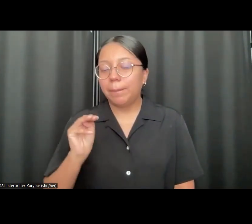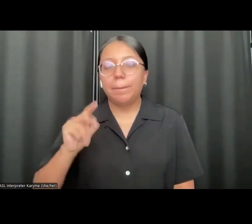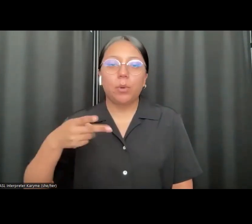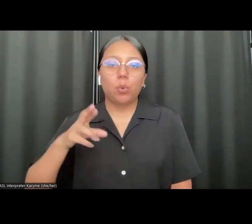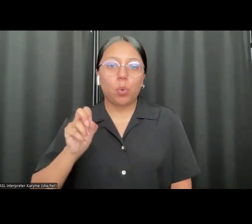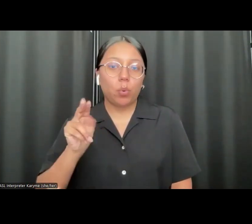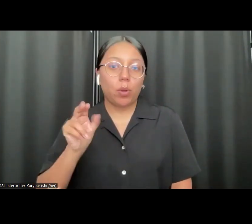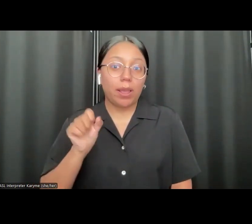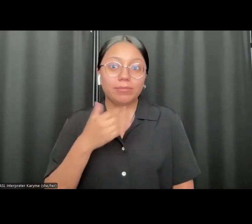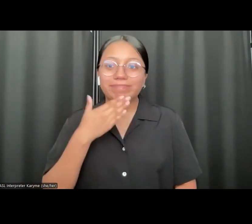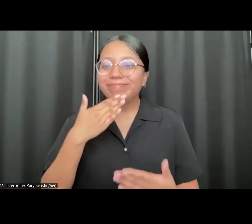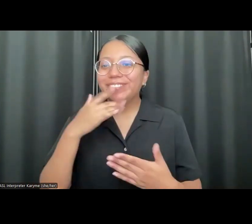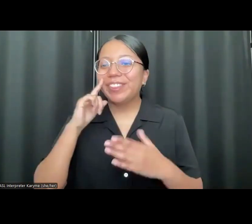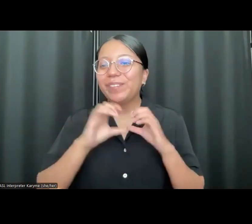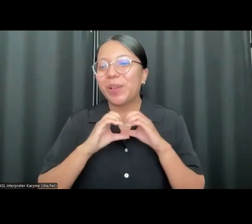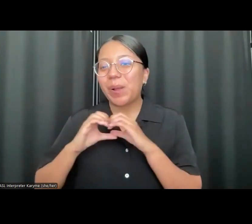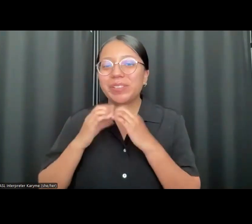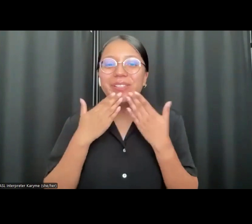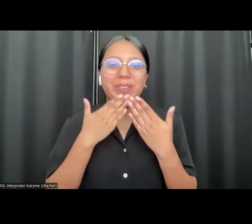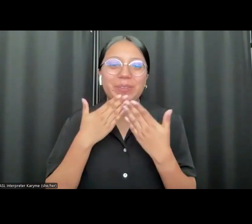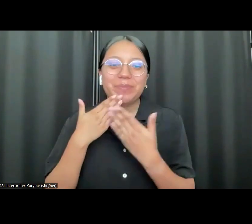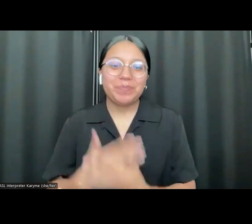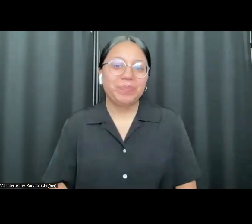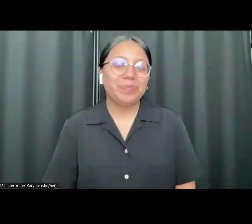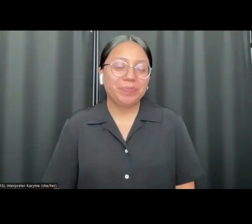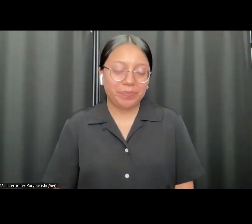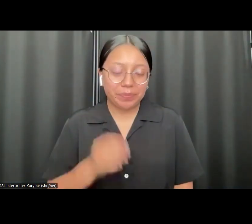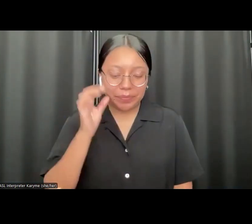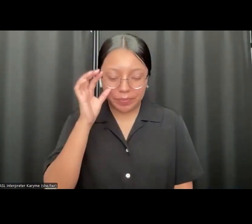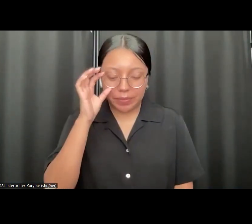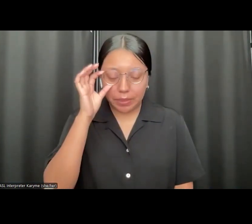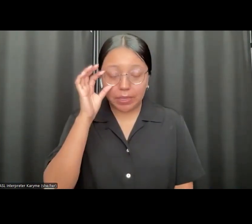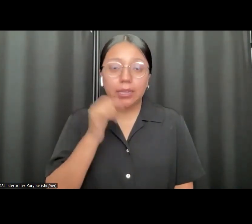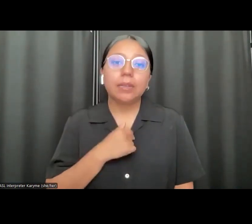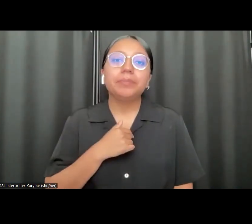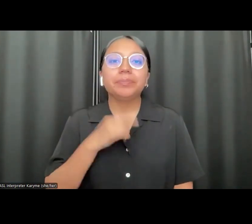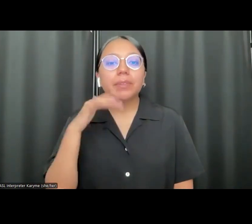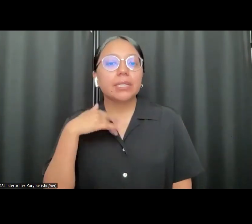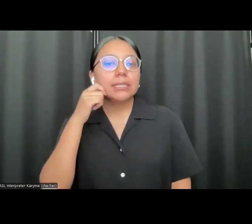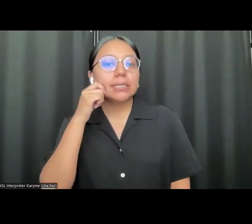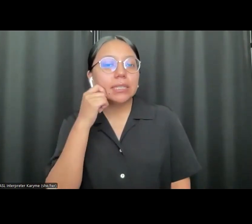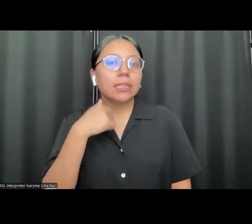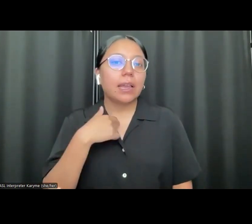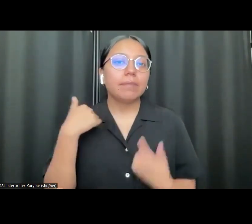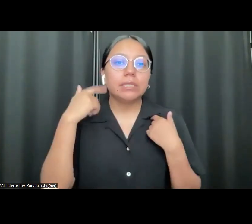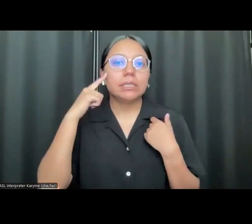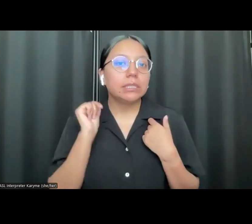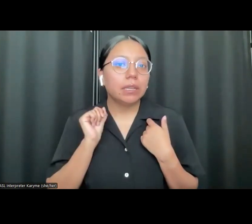Back at you. Um, so I'm a sand-skinned, silver, brown, and green